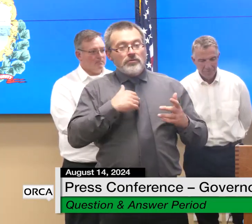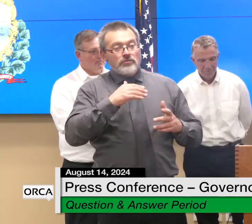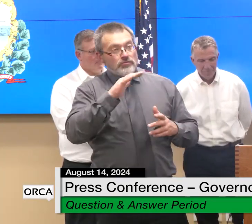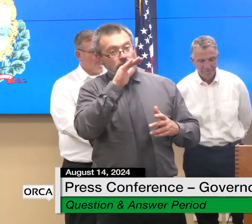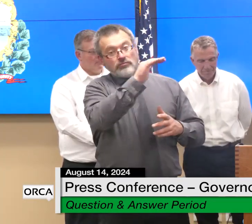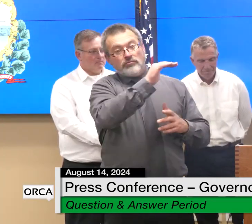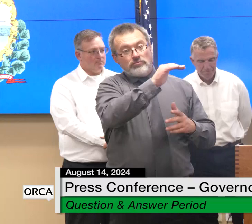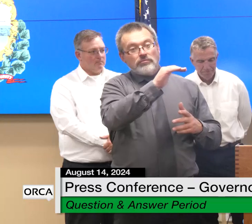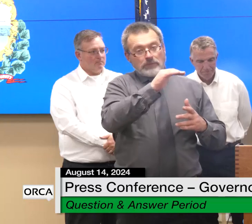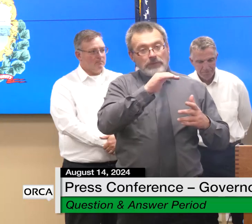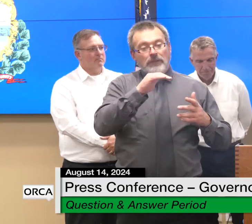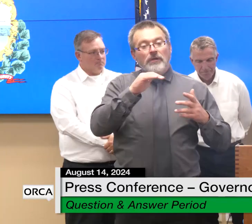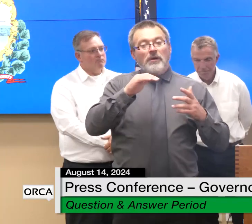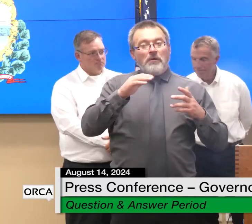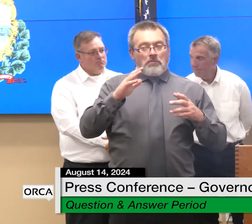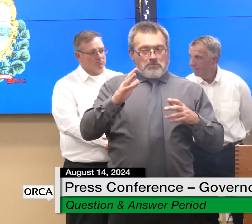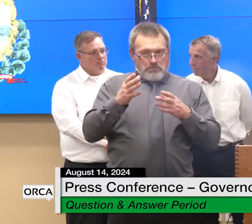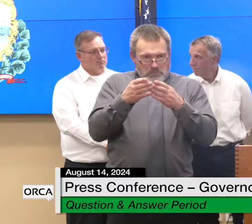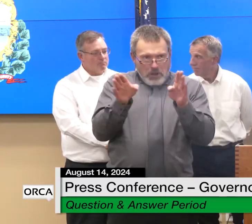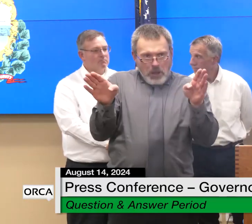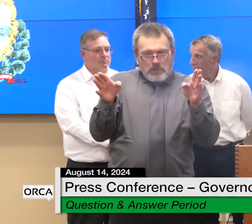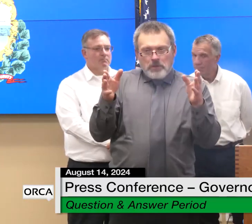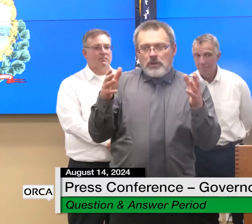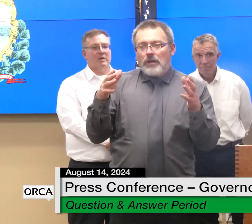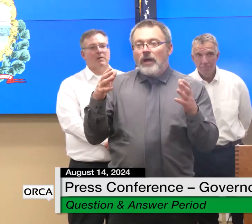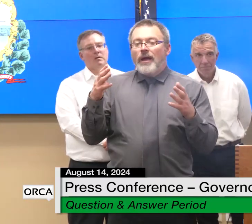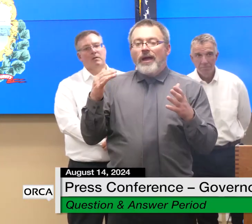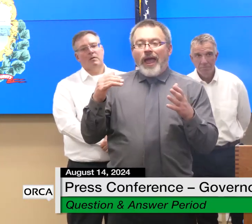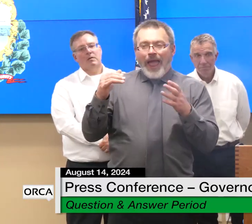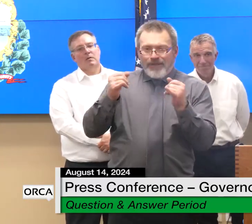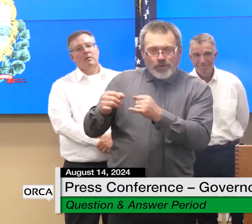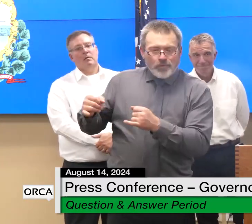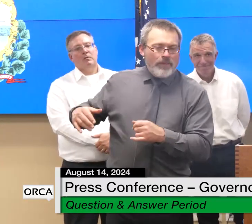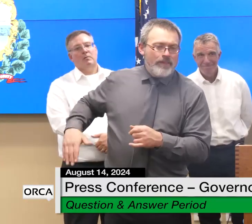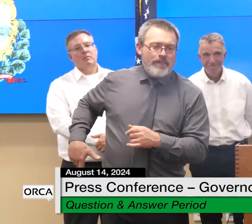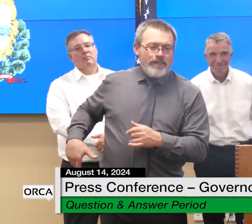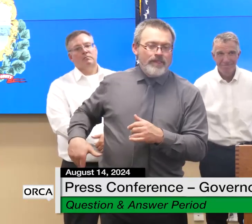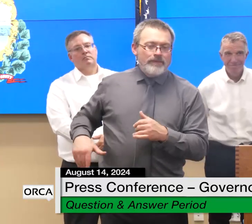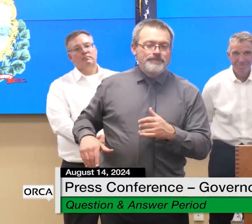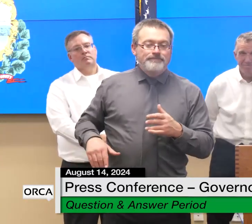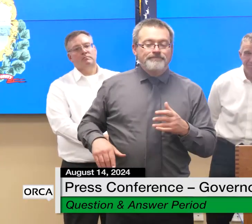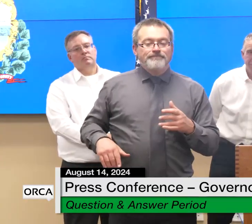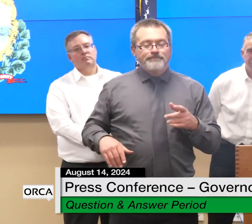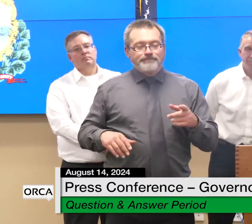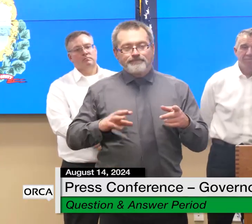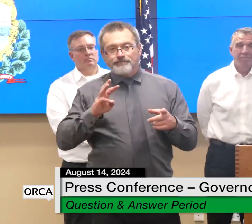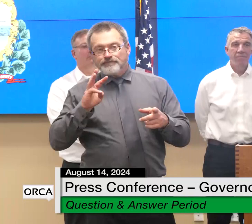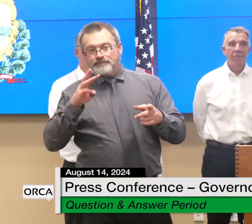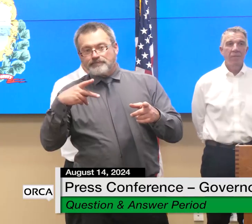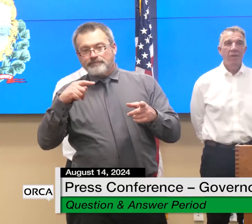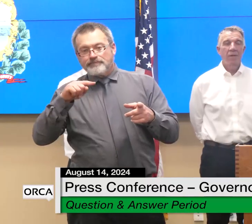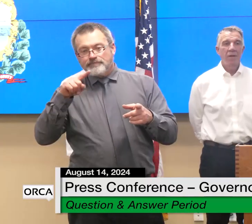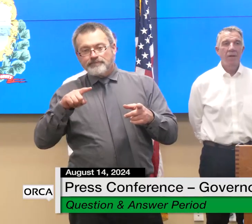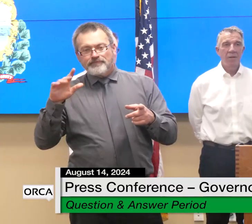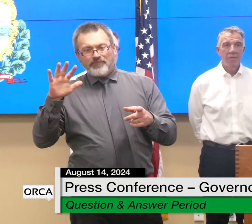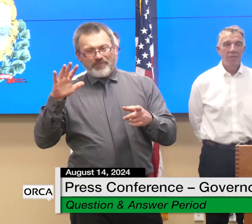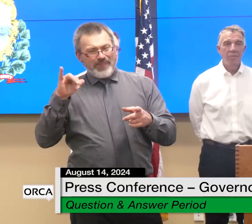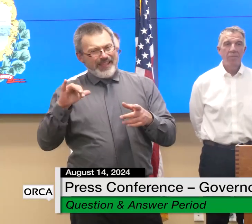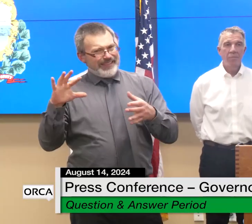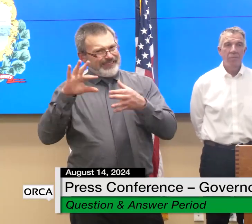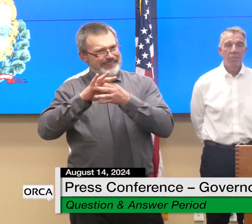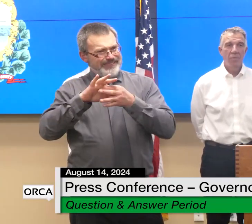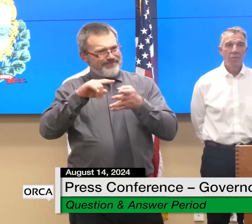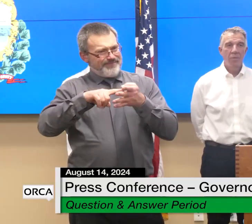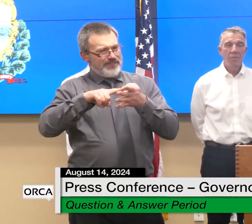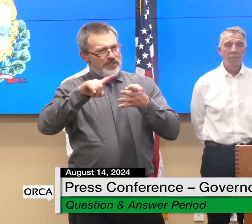assistance declarations yet. So just to clarify, the one we're still waiting on, that's the one from the first storms that happened roughly a month ago, the